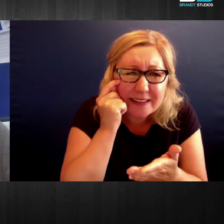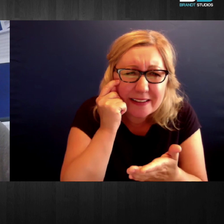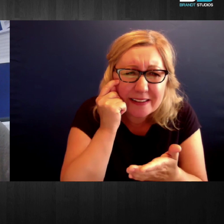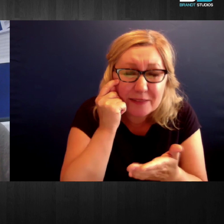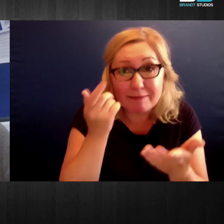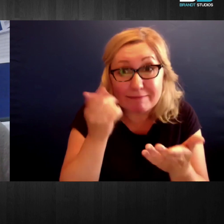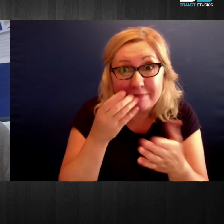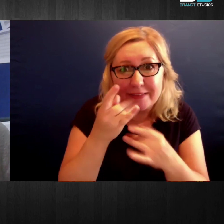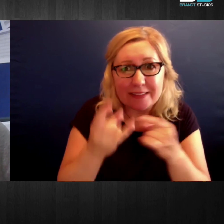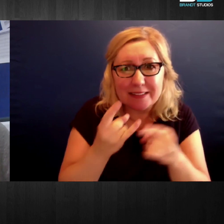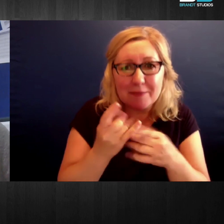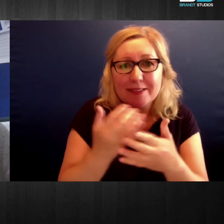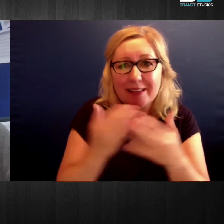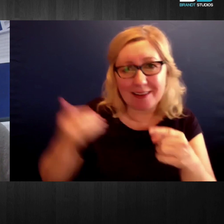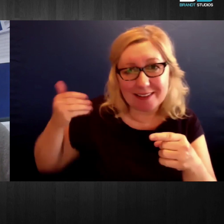about like just having time